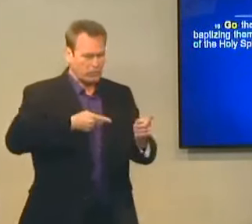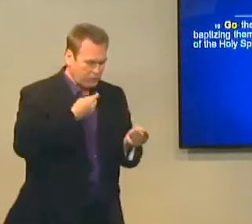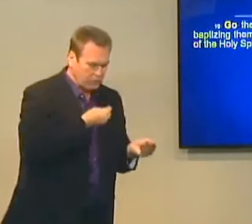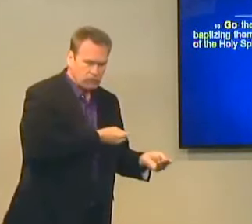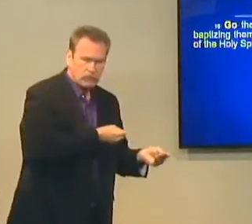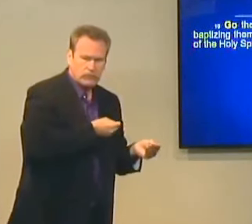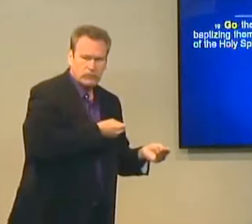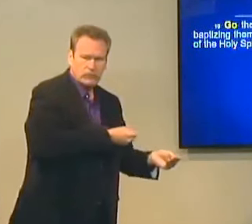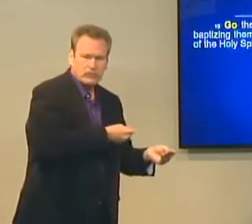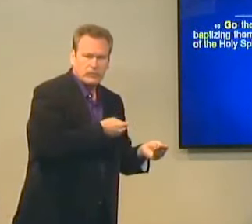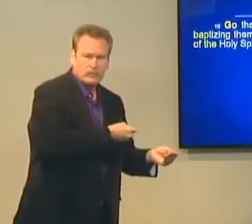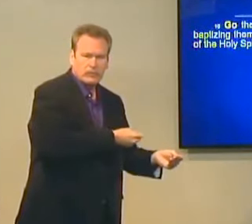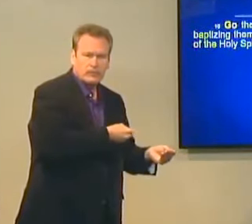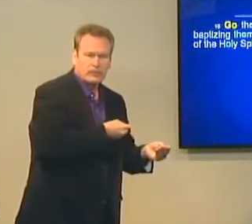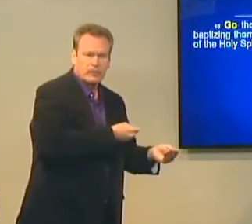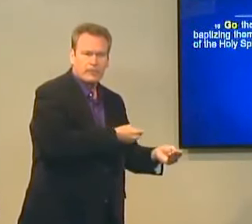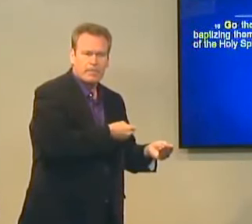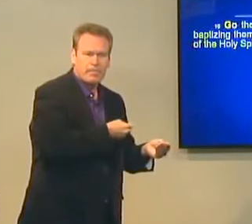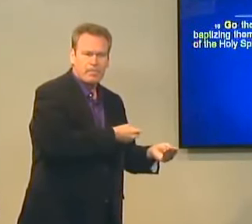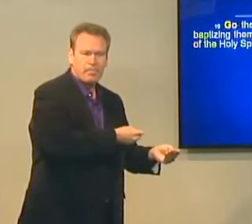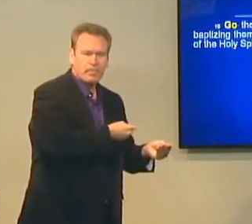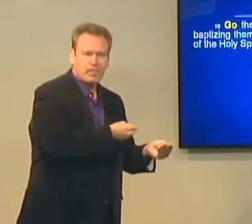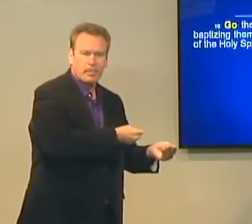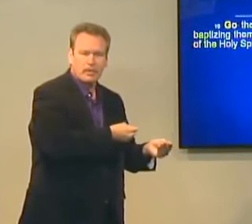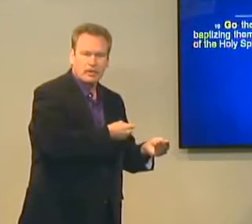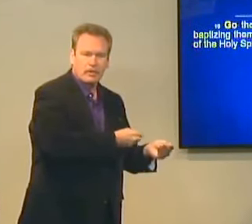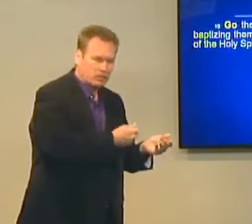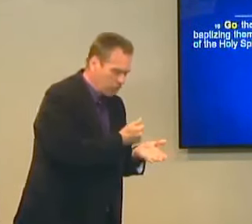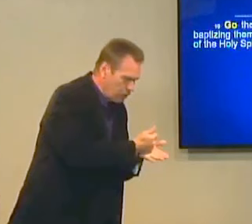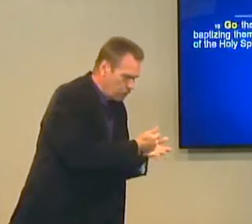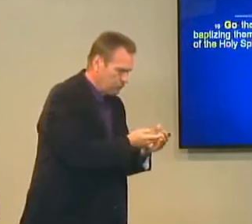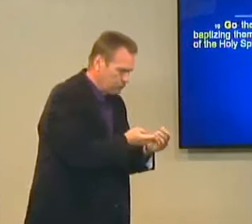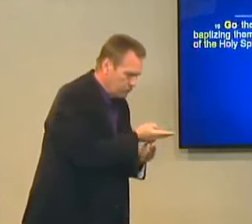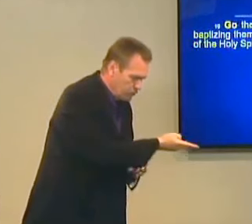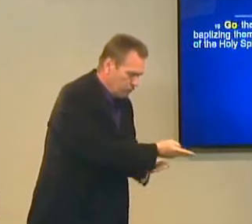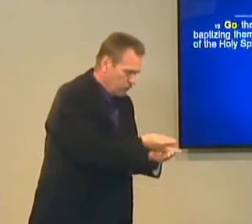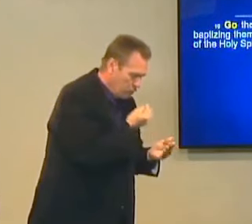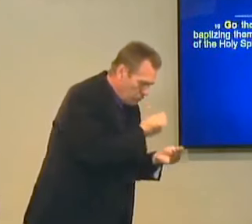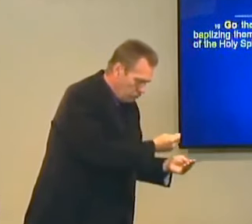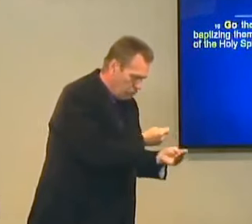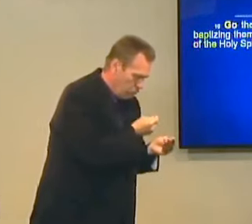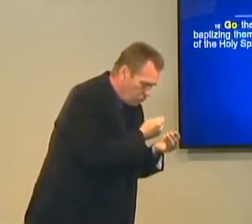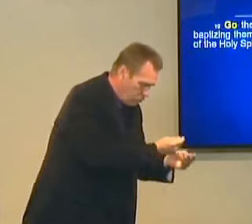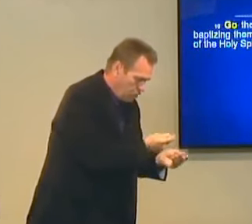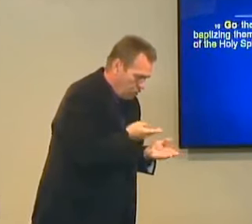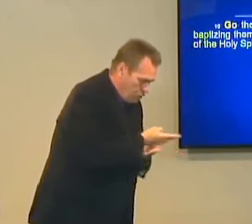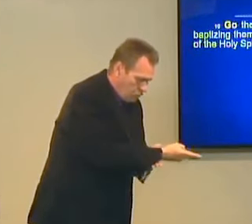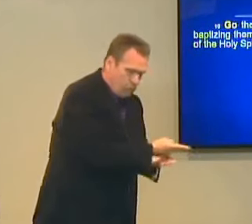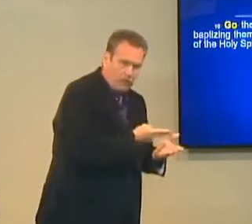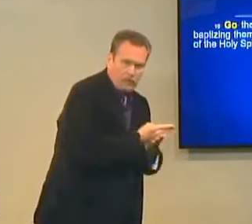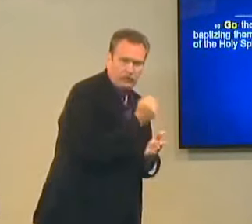another person has to feed and nourish that newborn baby and help and spoon feed and teach and